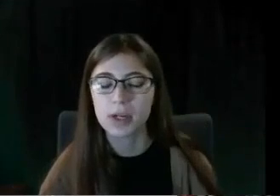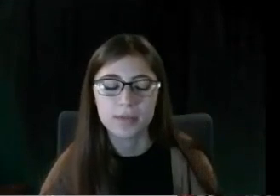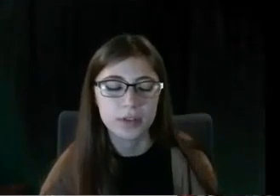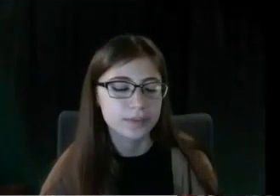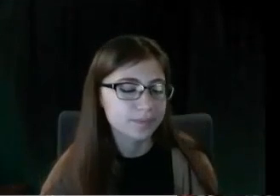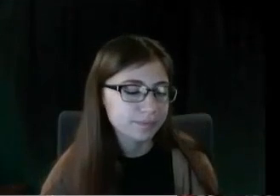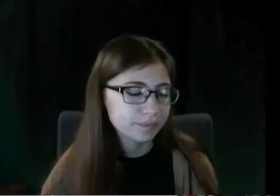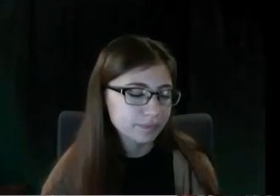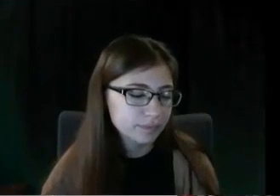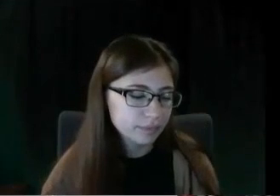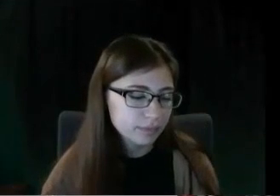helpful.